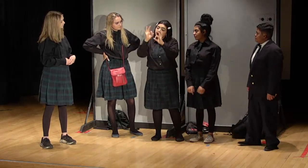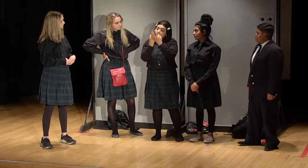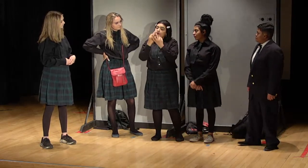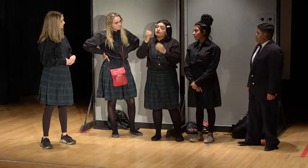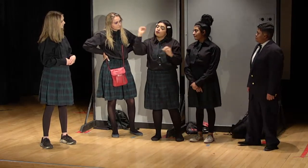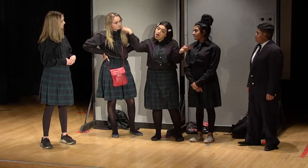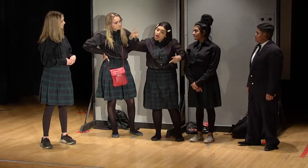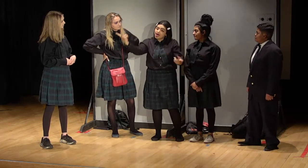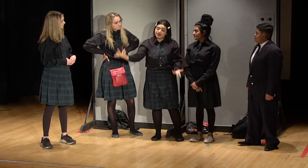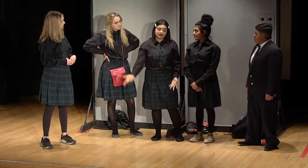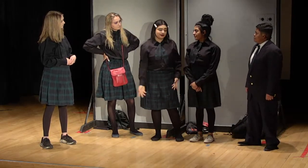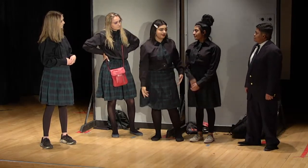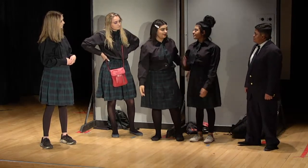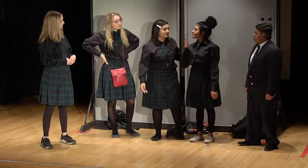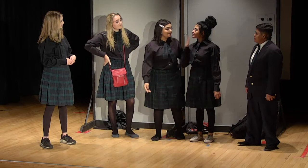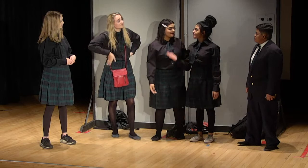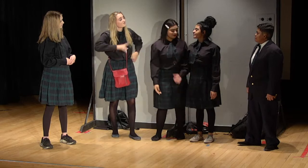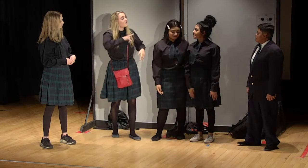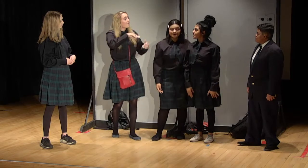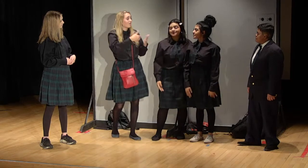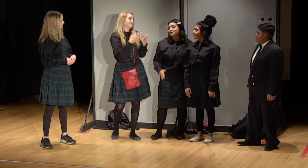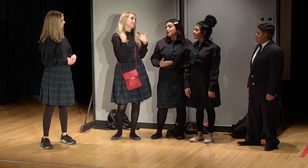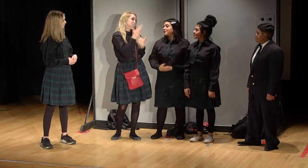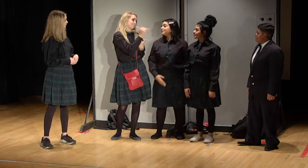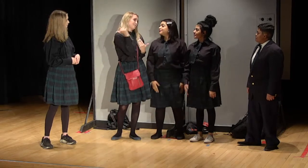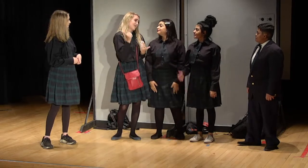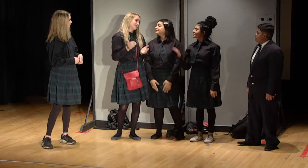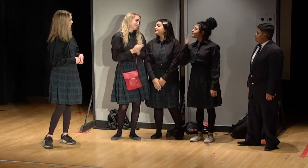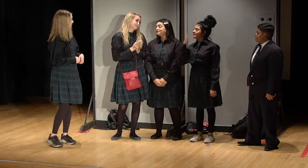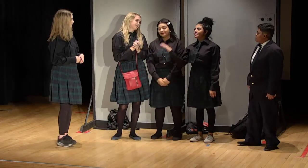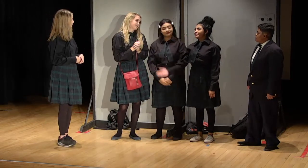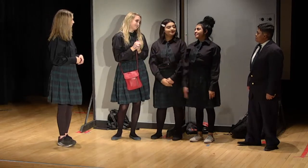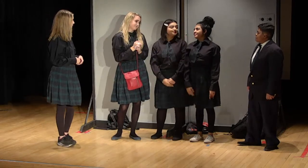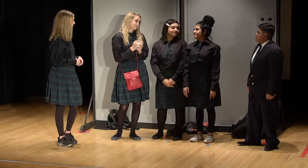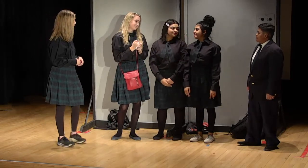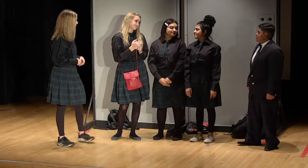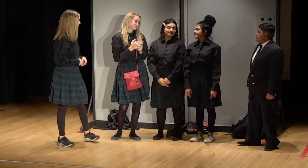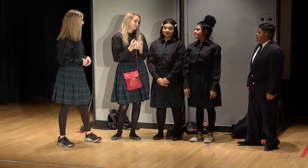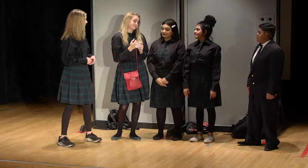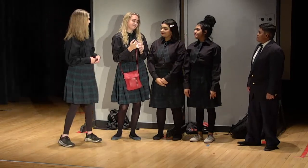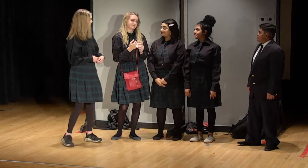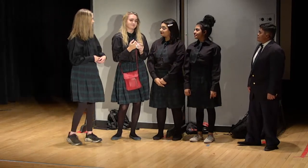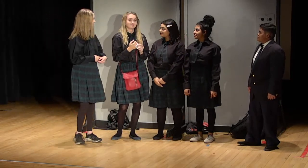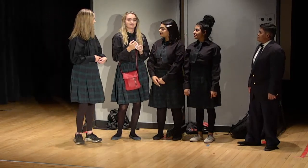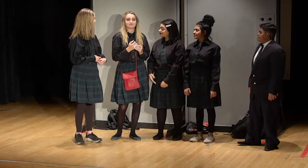principal's office, first we want to make sure that Melanie's family's okay. We got your back, Melanie. Claire. Thank you.